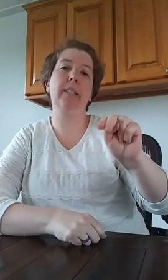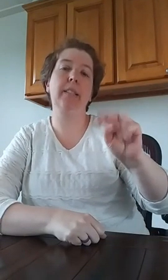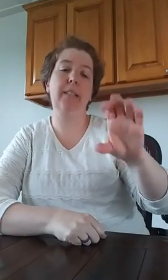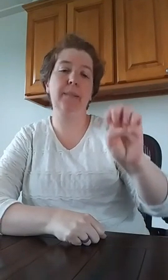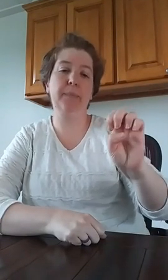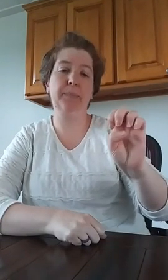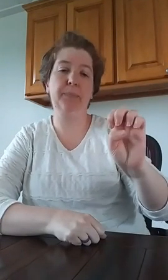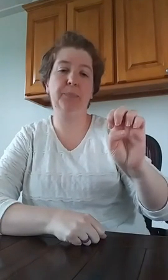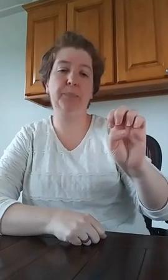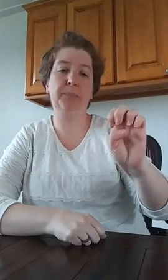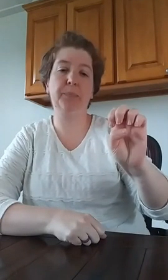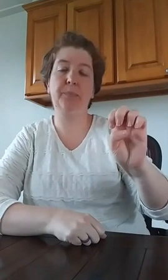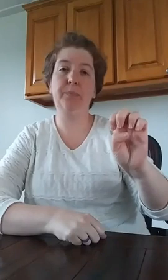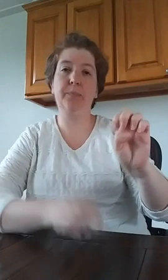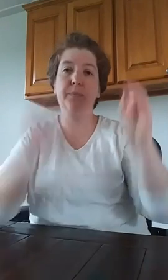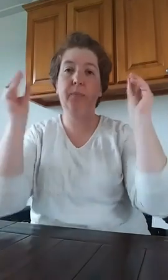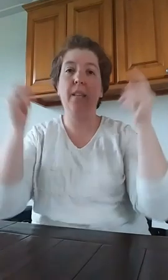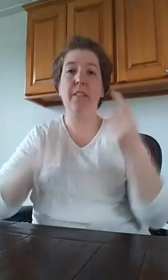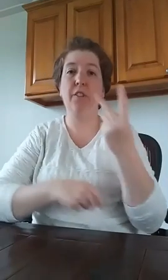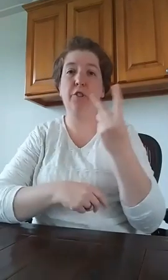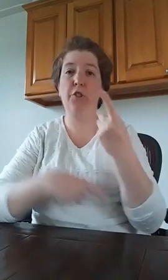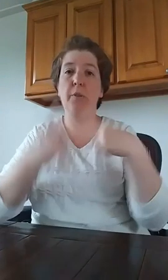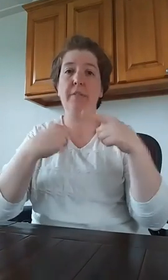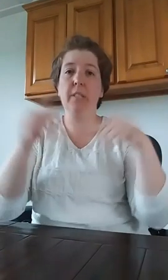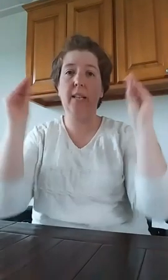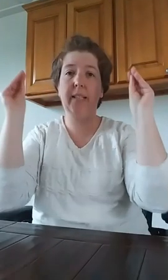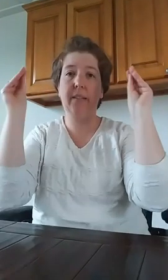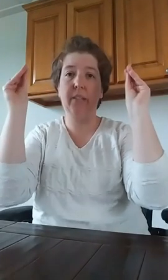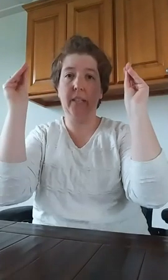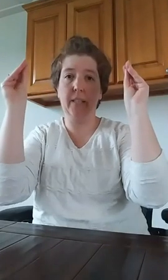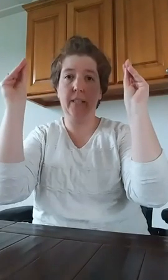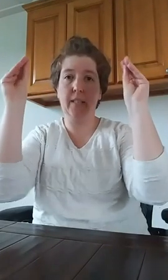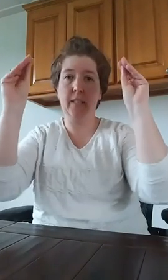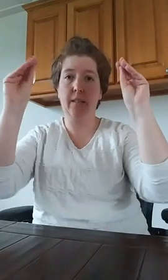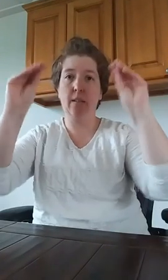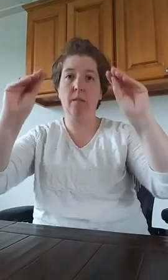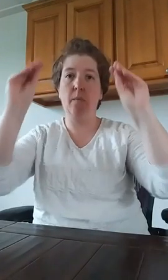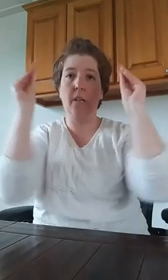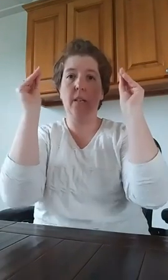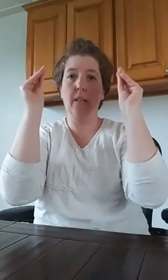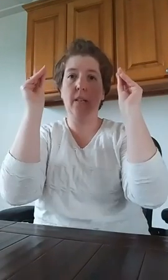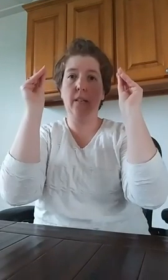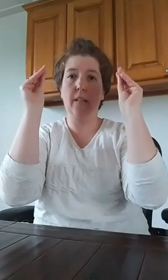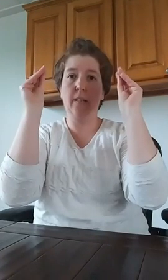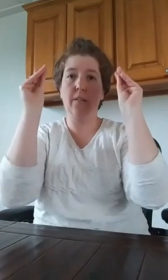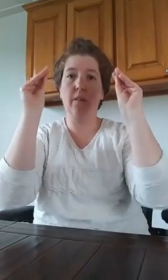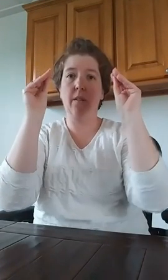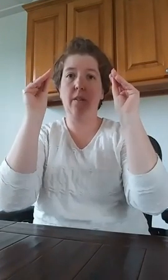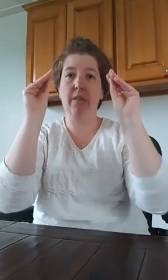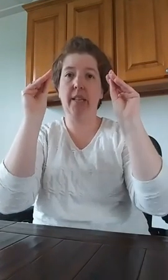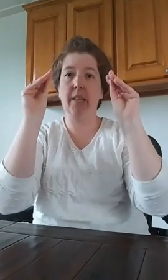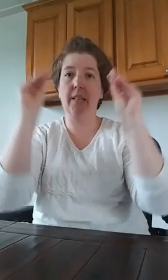there's two different signs I've seen one starts off like this